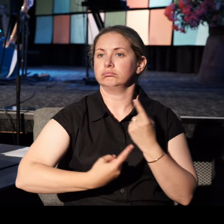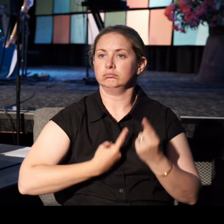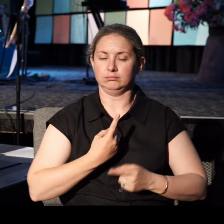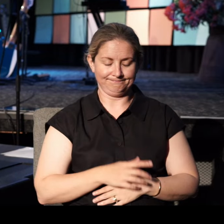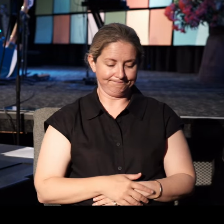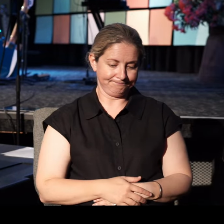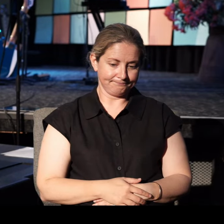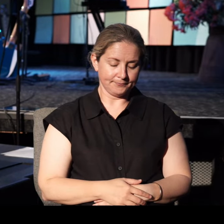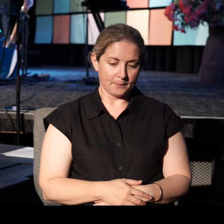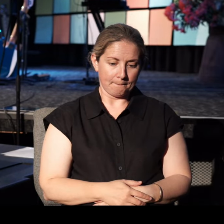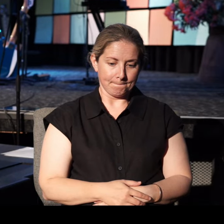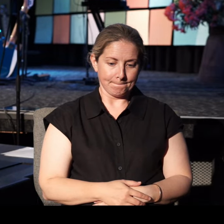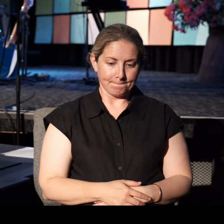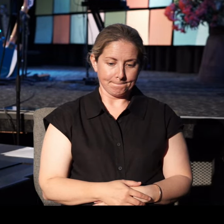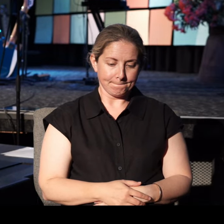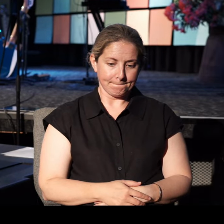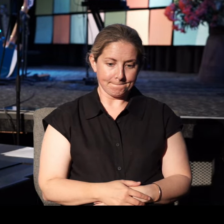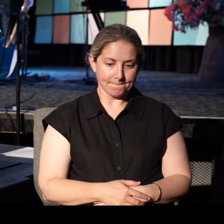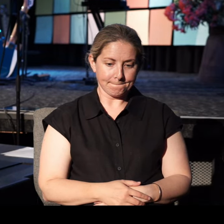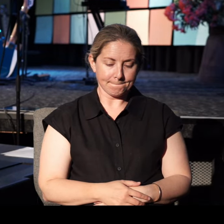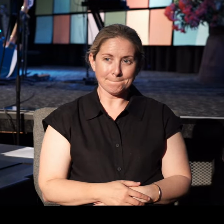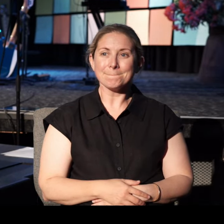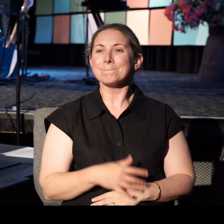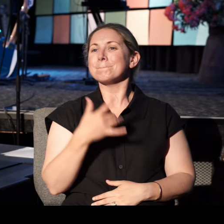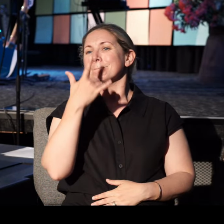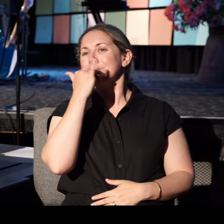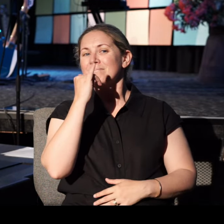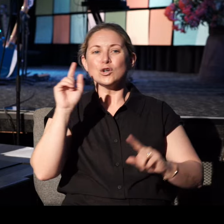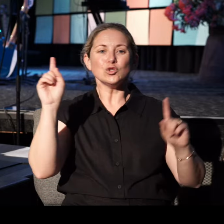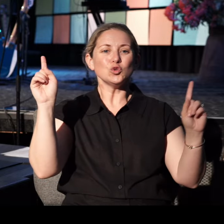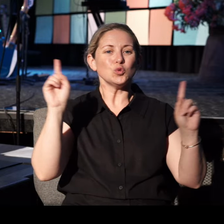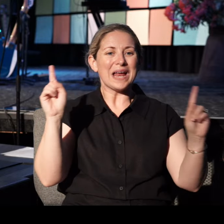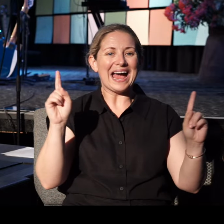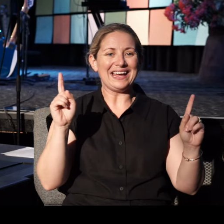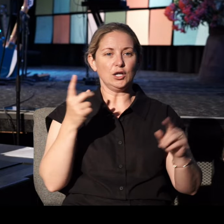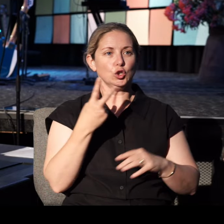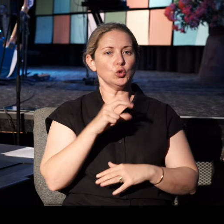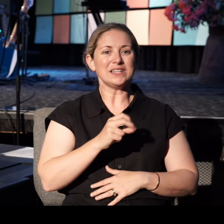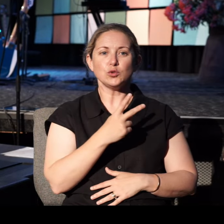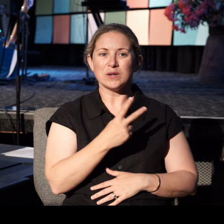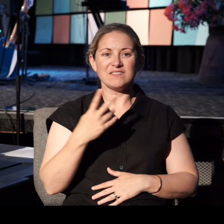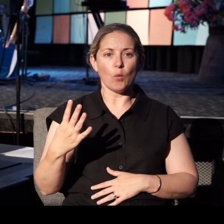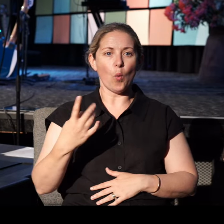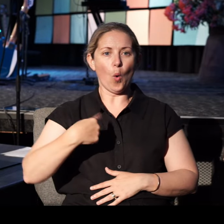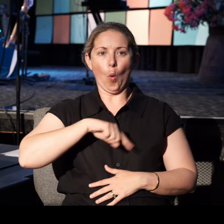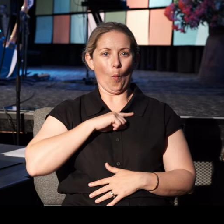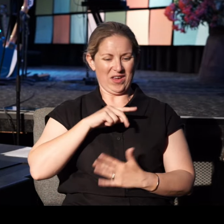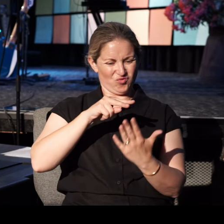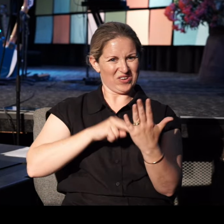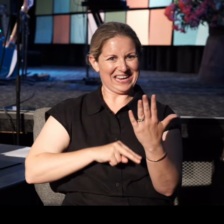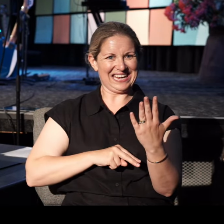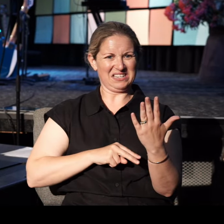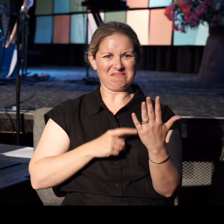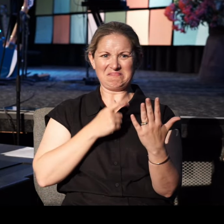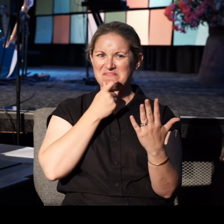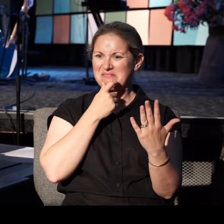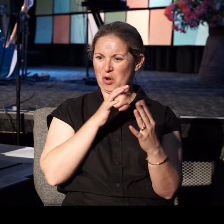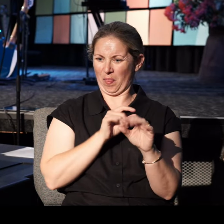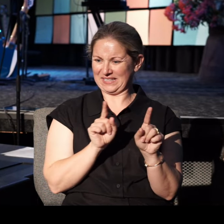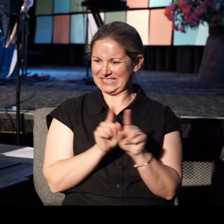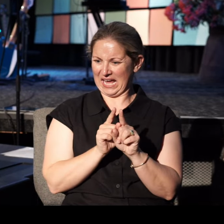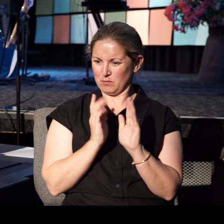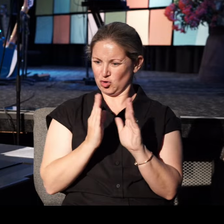Now the problem is today, we're not the church that John wrote to. You mean John wrote to that little church knowing